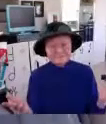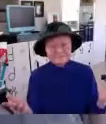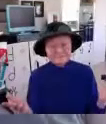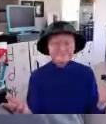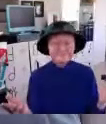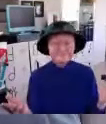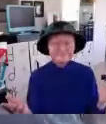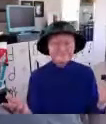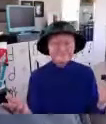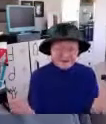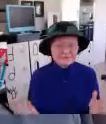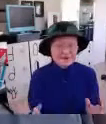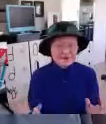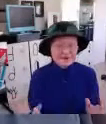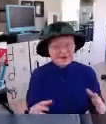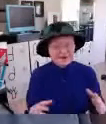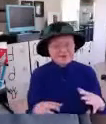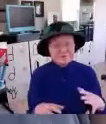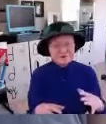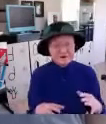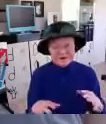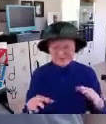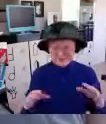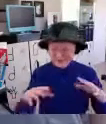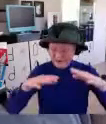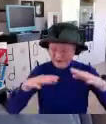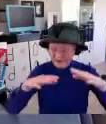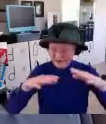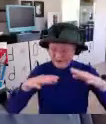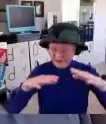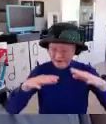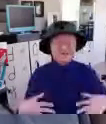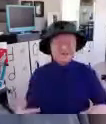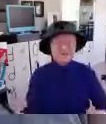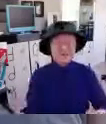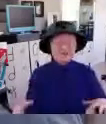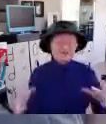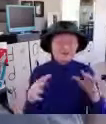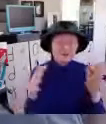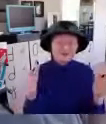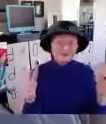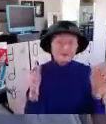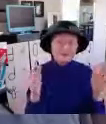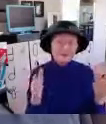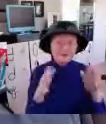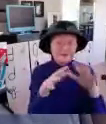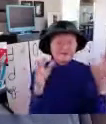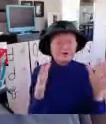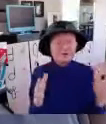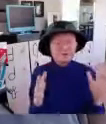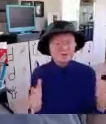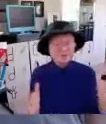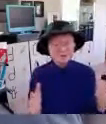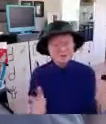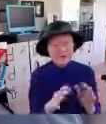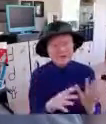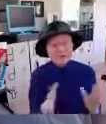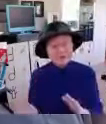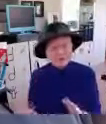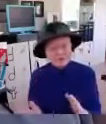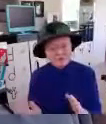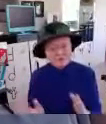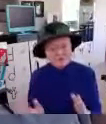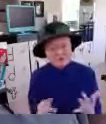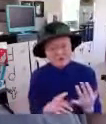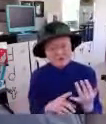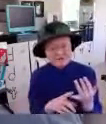really. Is that right? So that means that whatever kind of a database structure somebody owns, whatever software they own, they can use